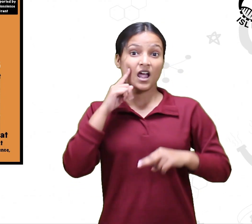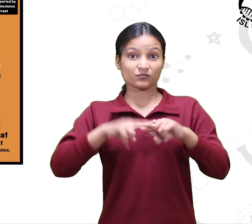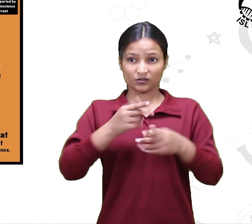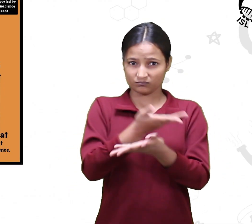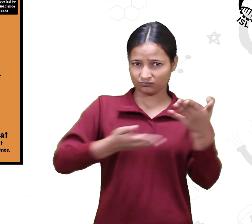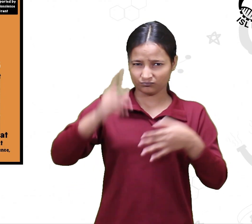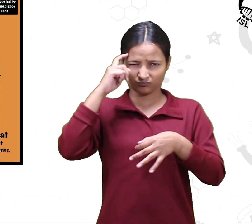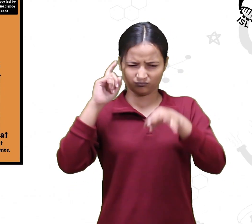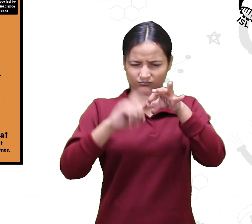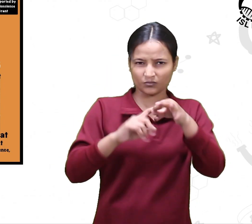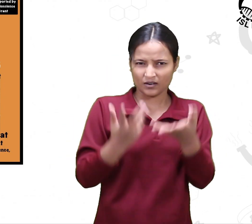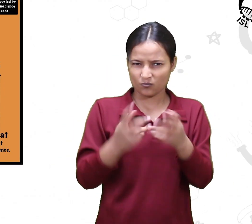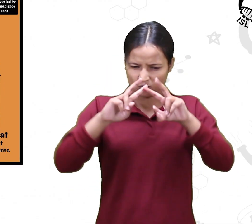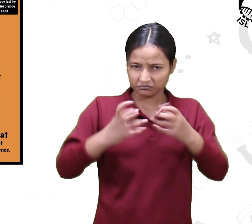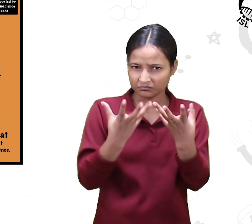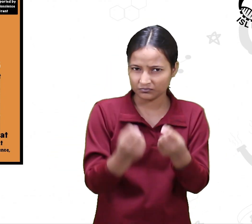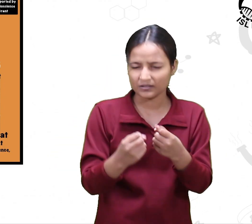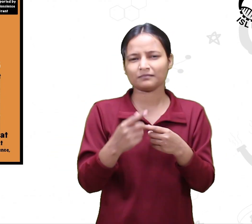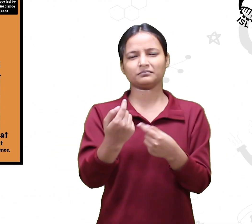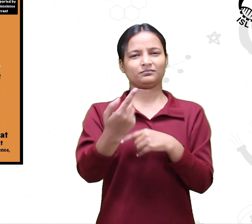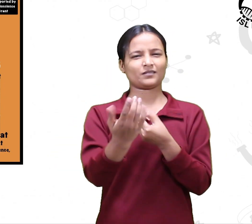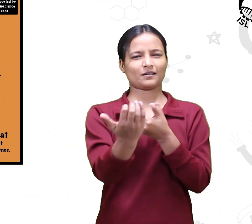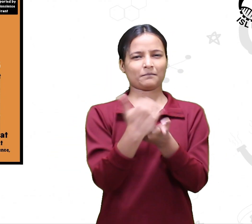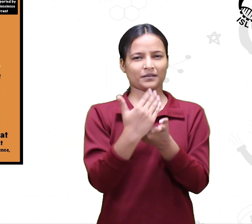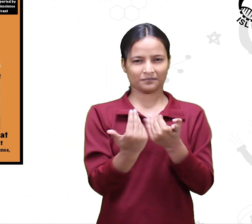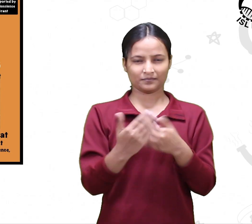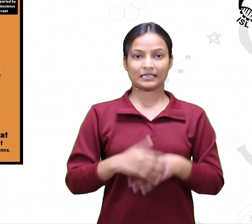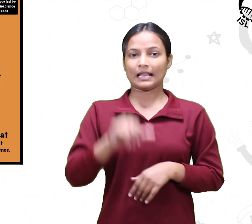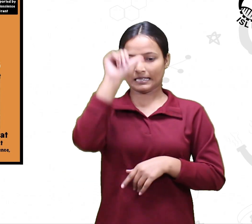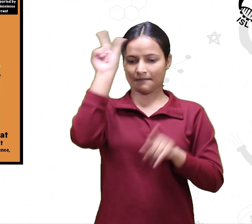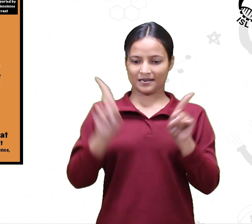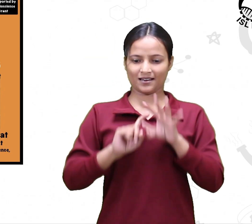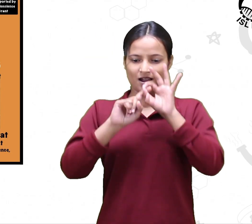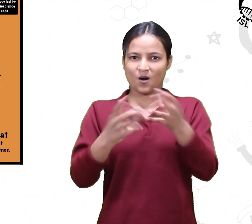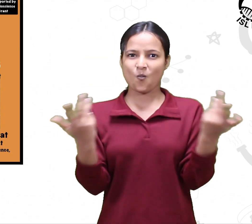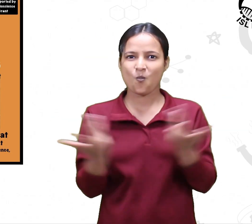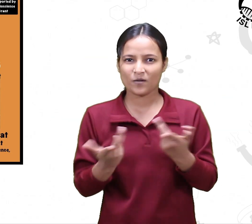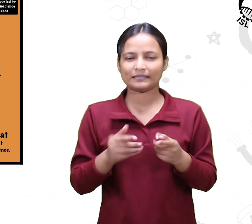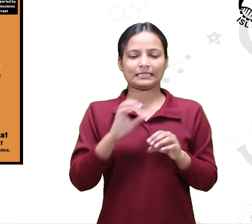notes. If you have any questions you want us to explore, shoot them away to